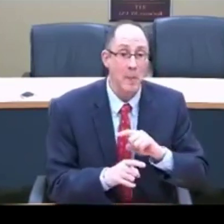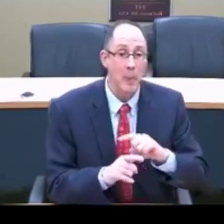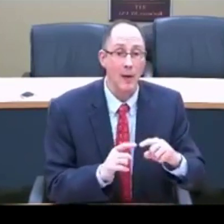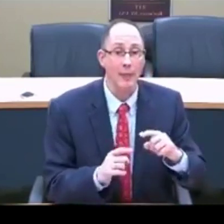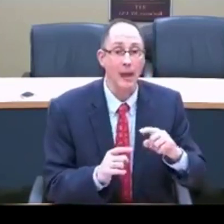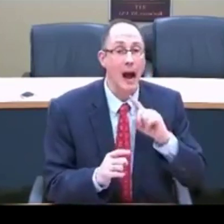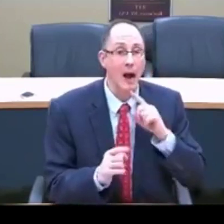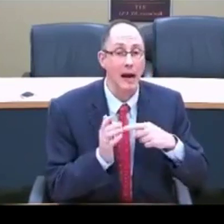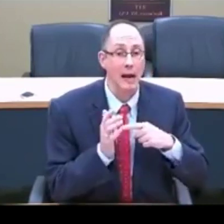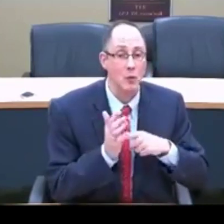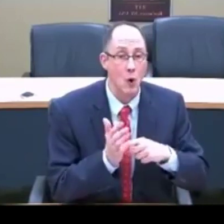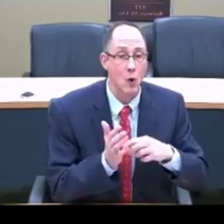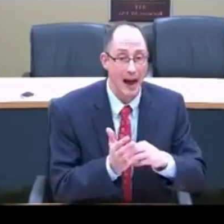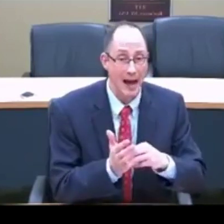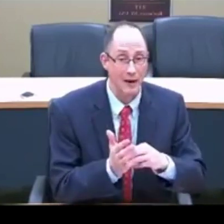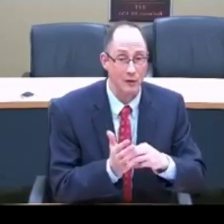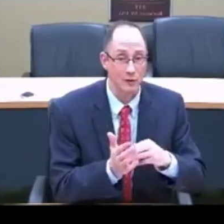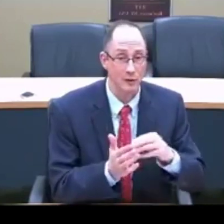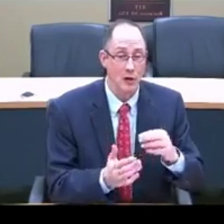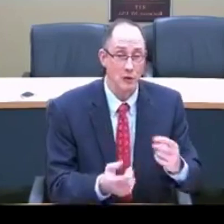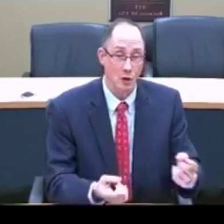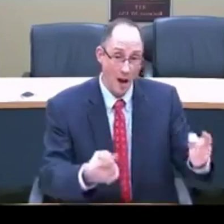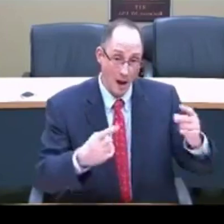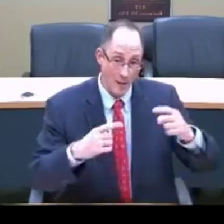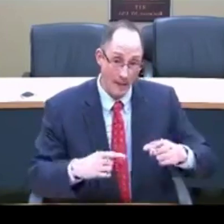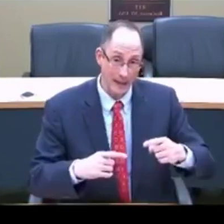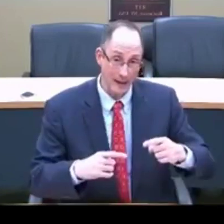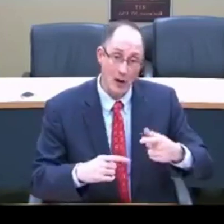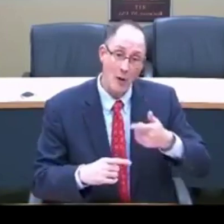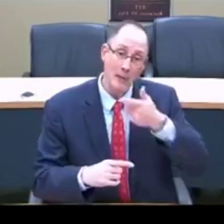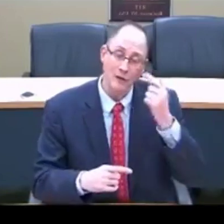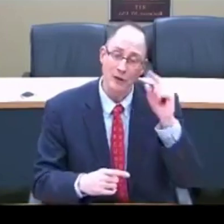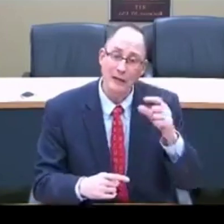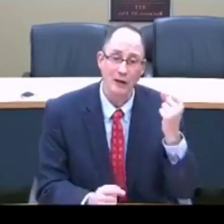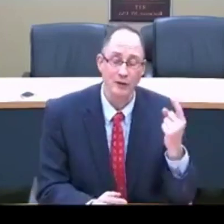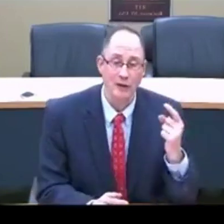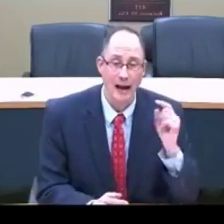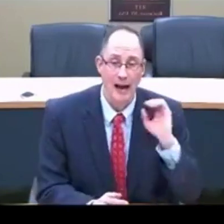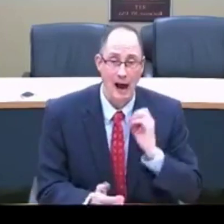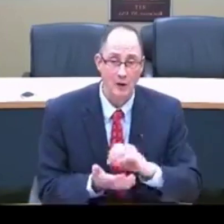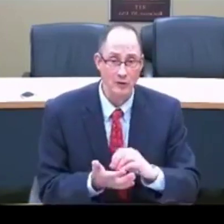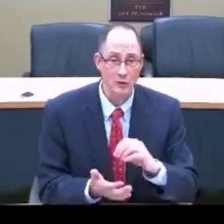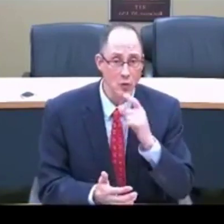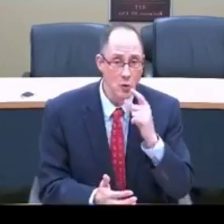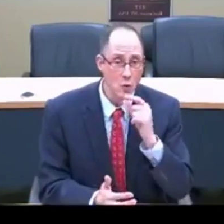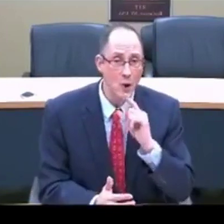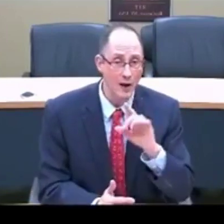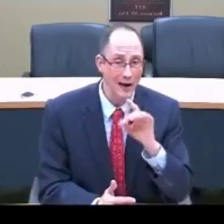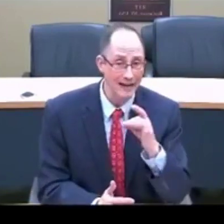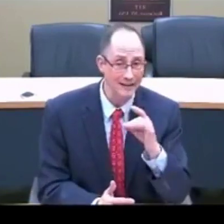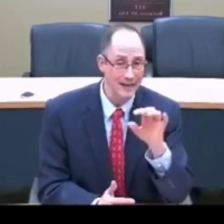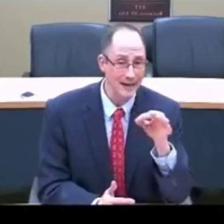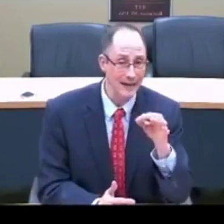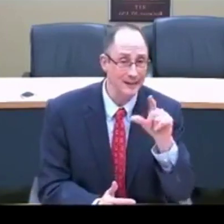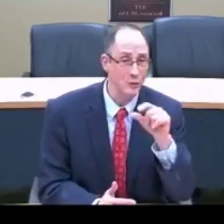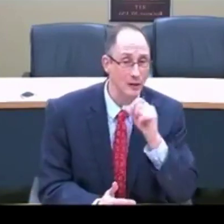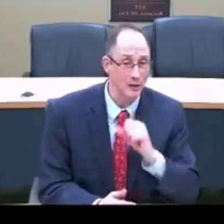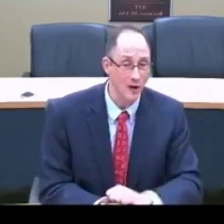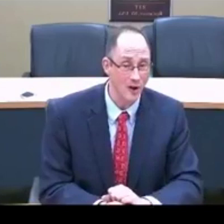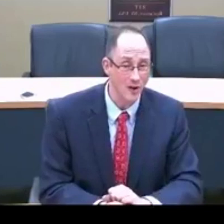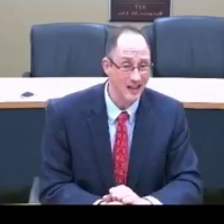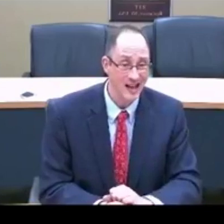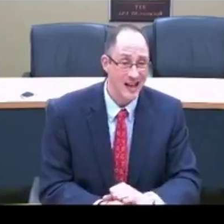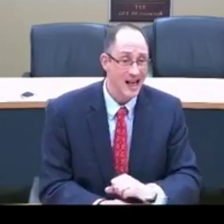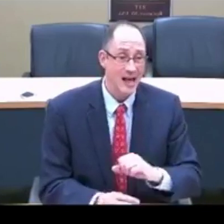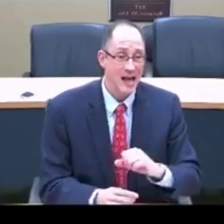but they are a role model to come here. Because you need to understand, our students who are 18, 19, 20 years